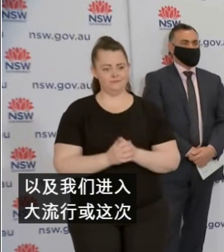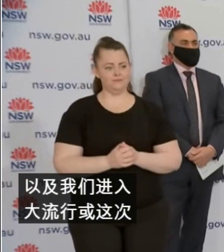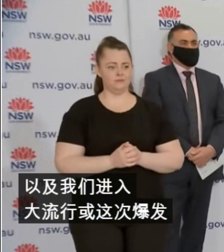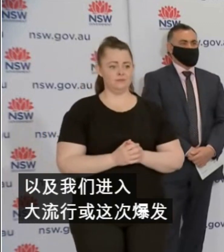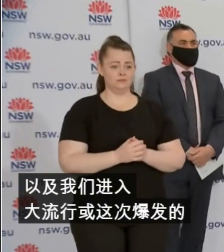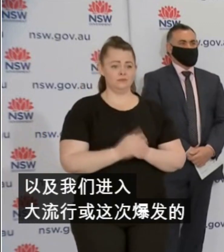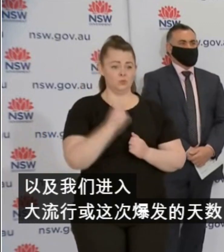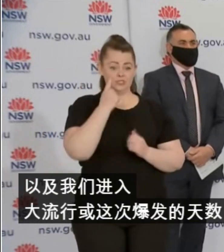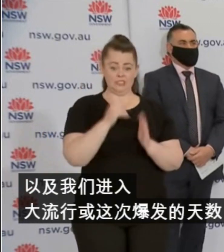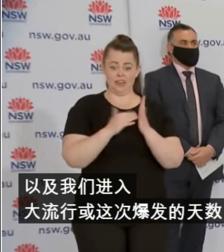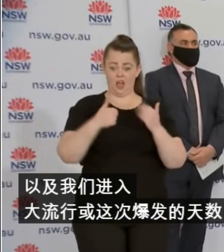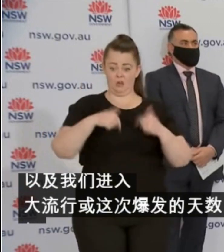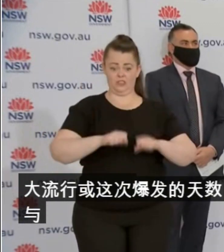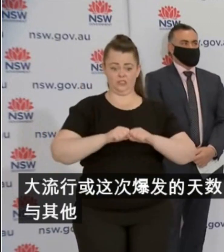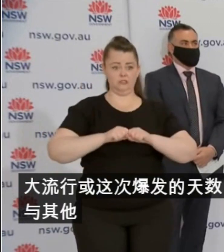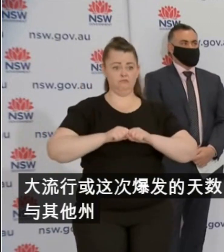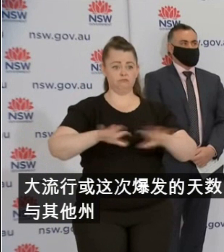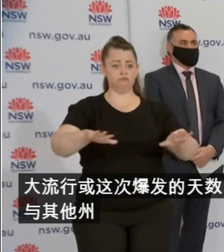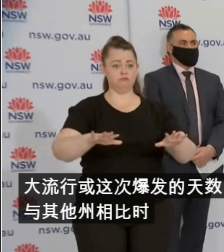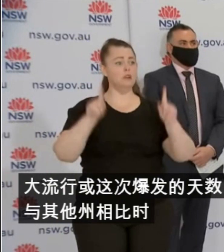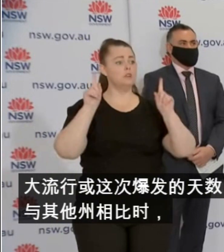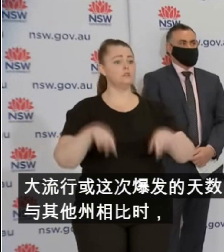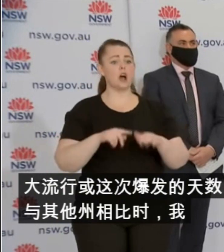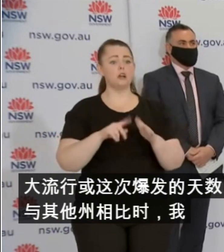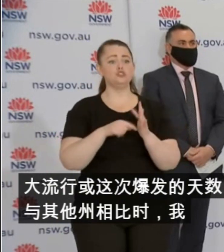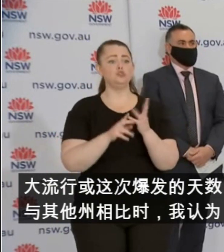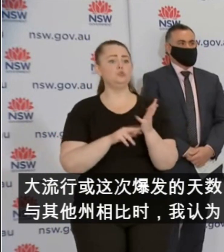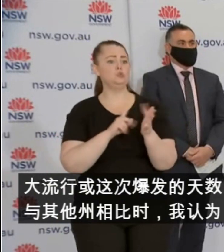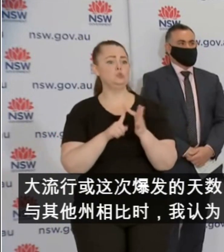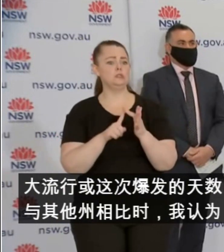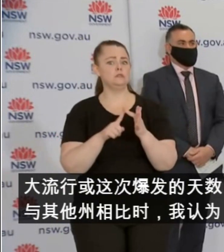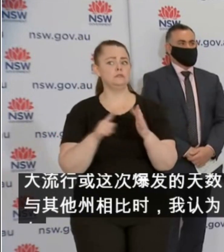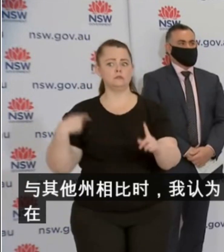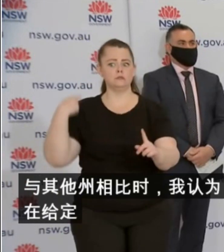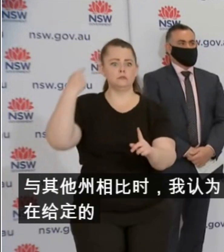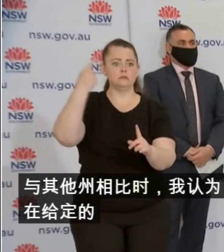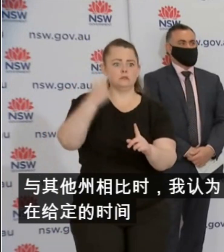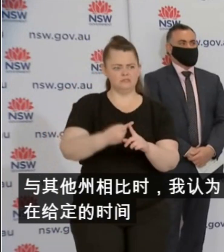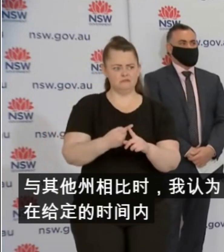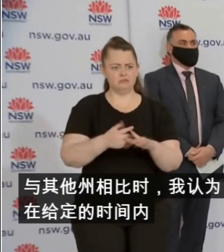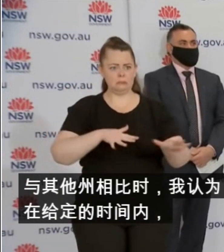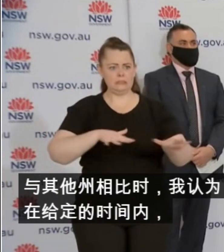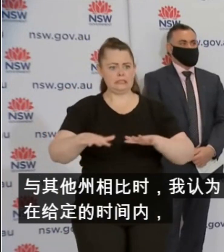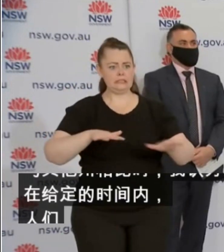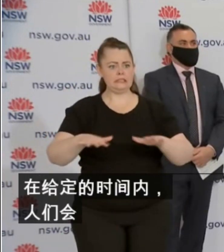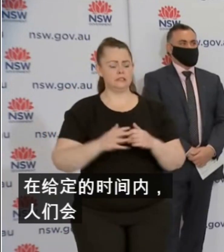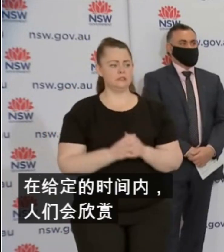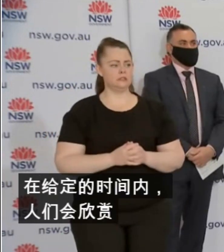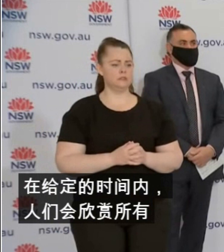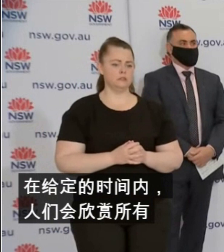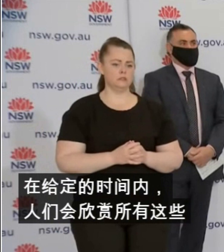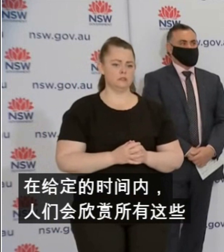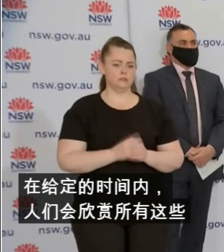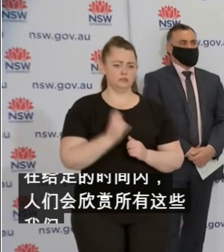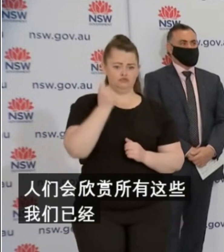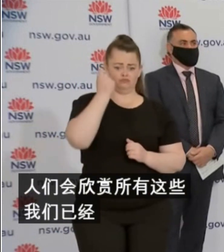this outbreak, and relative to other states, I think in comparison, given the course of time, people will